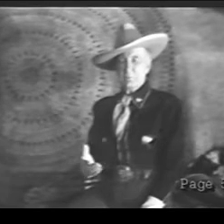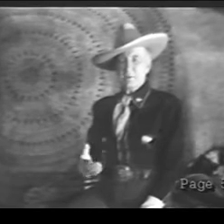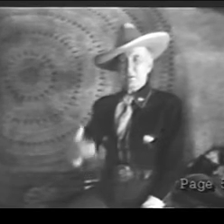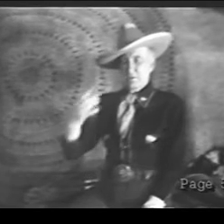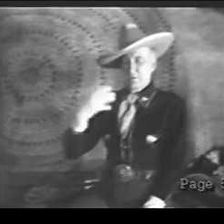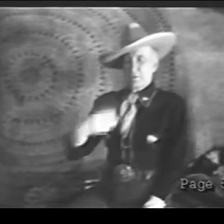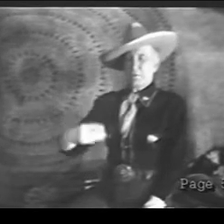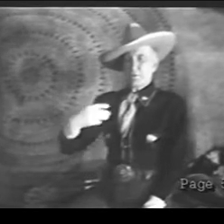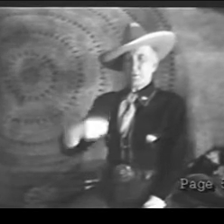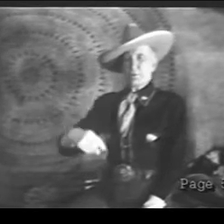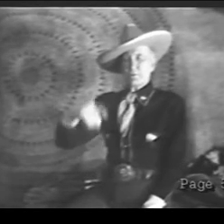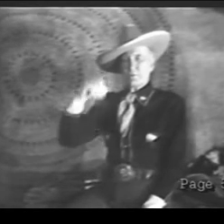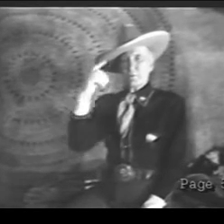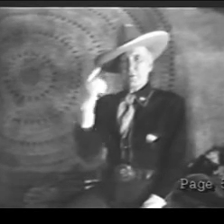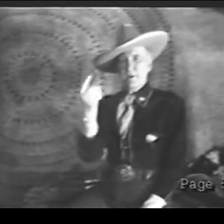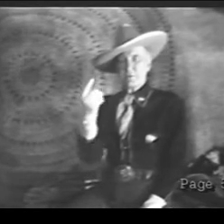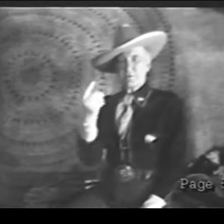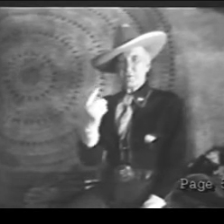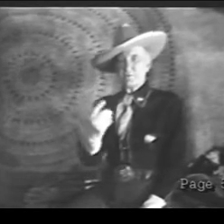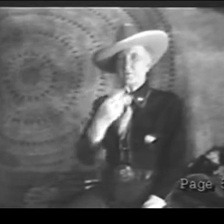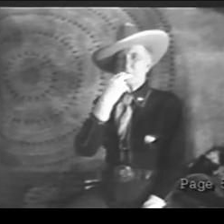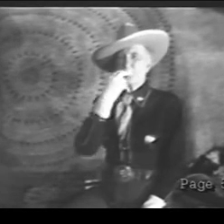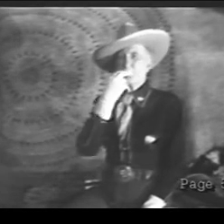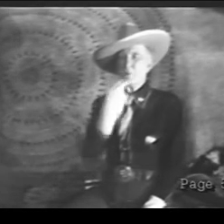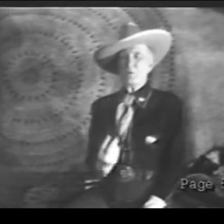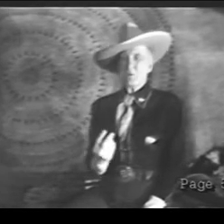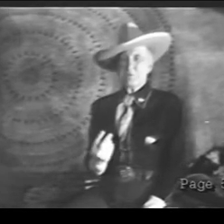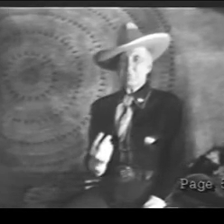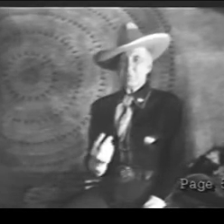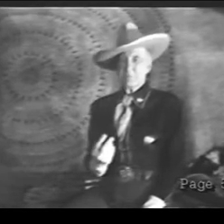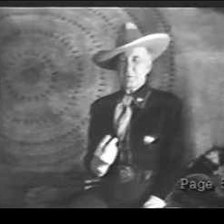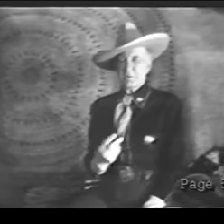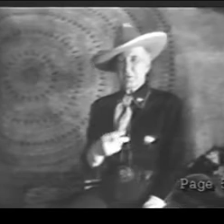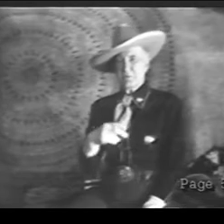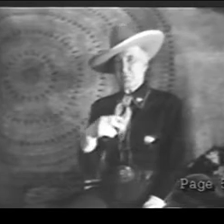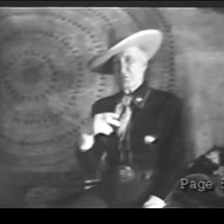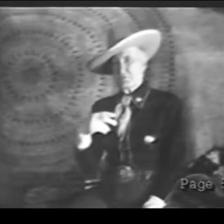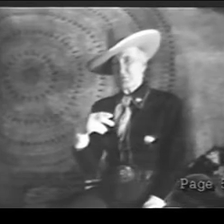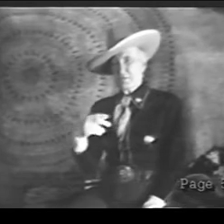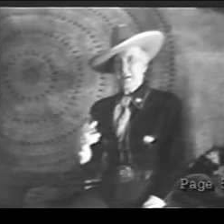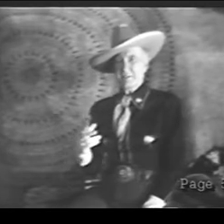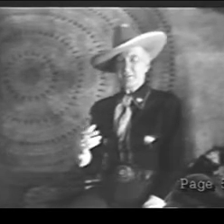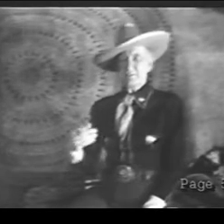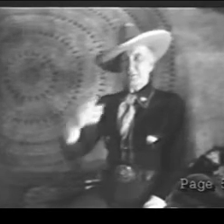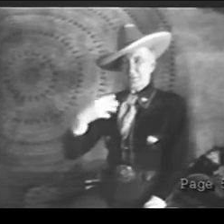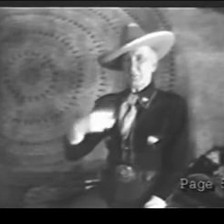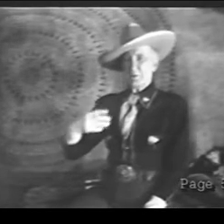be your father's brother. And if it is an aunt, it might